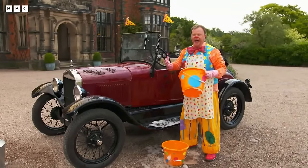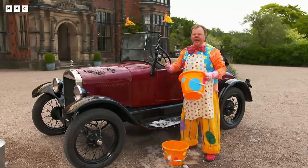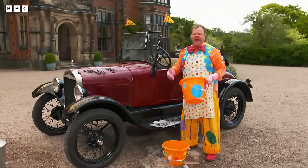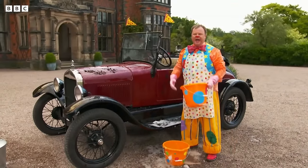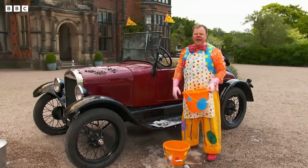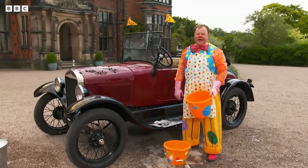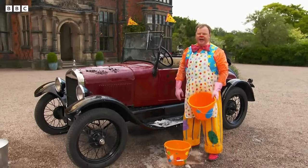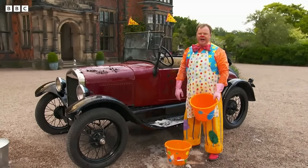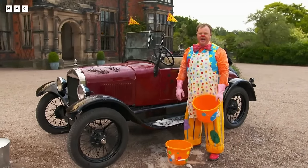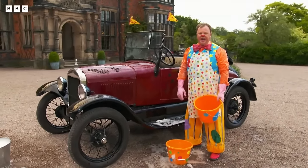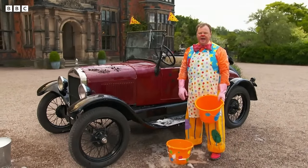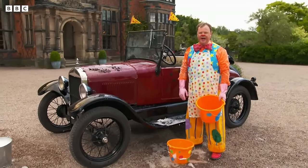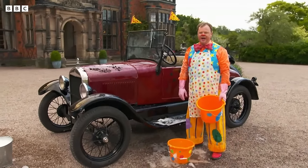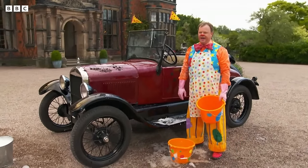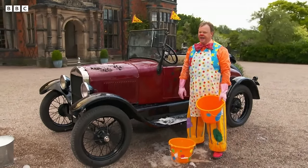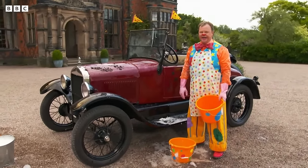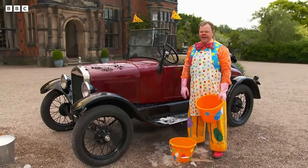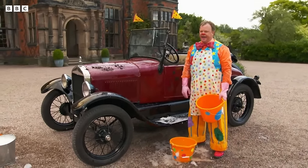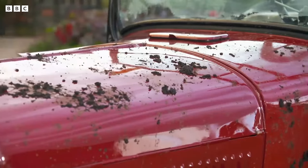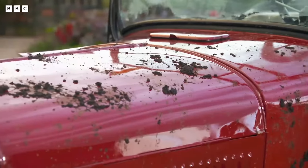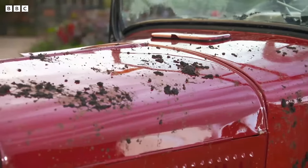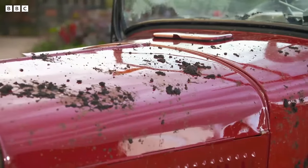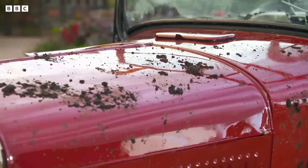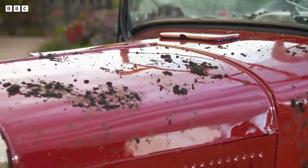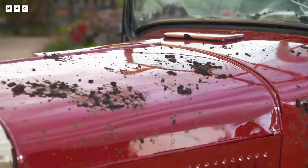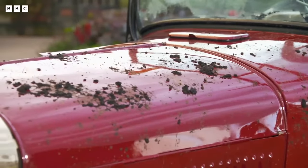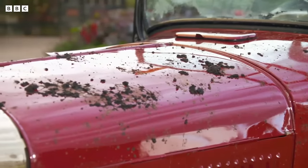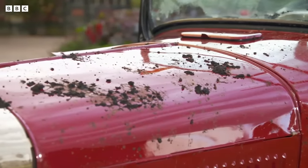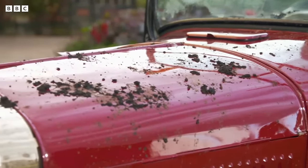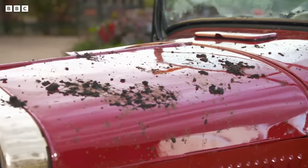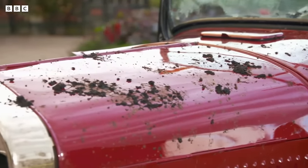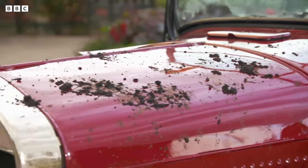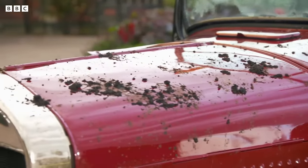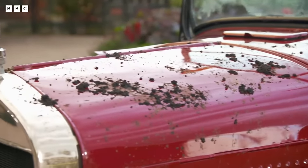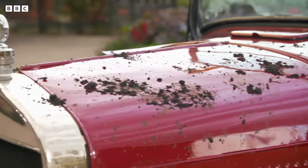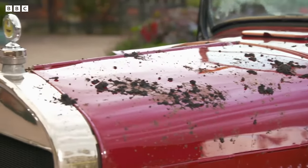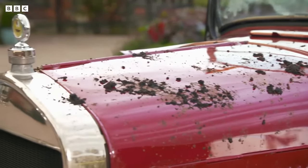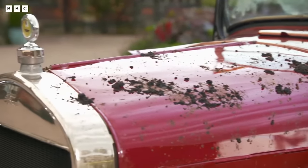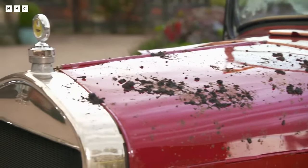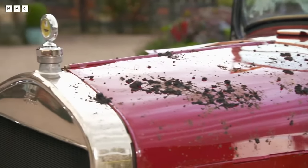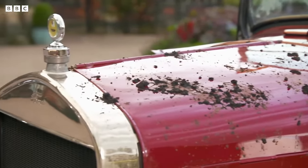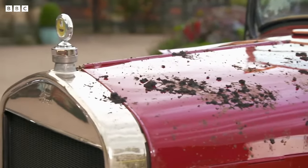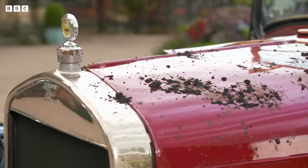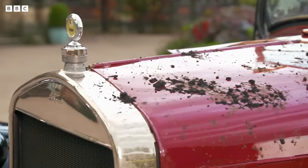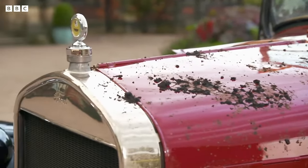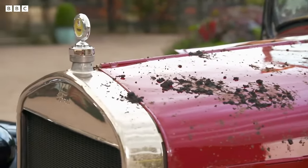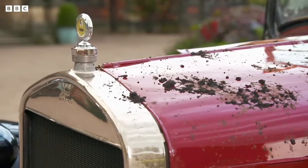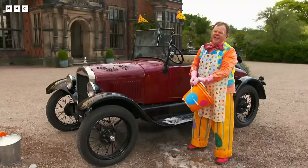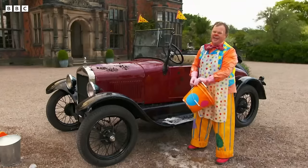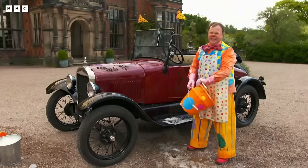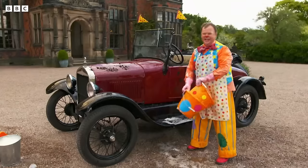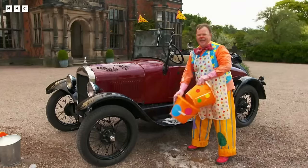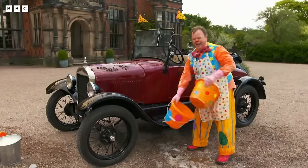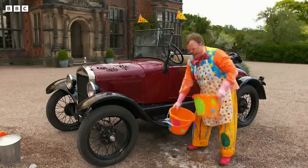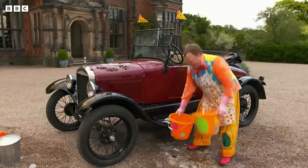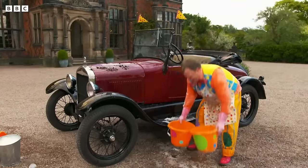Oops. Oh dear, Mr. Tumble. The car's still dirty. You need more